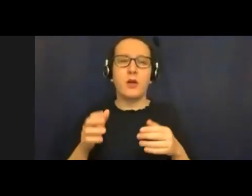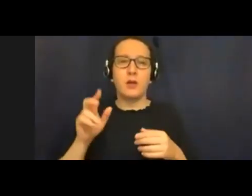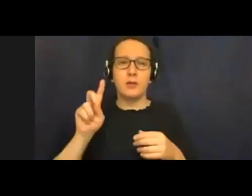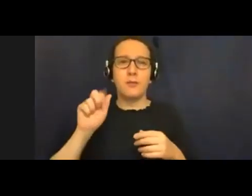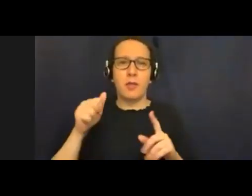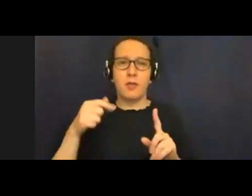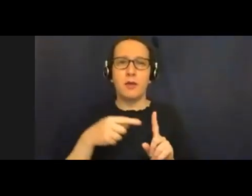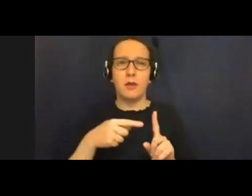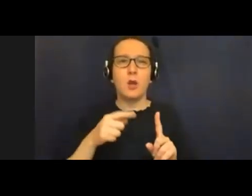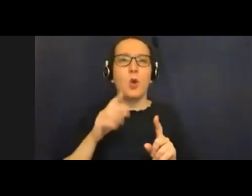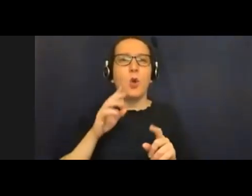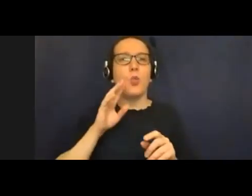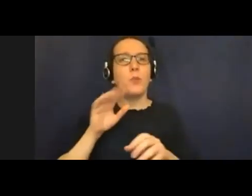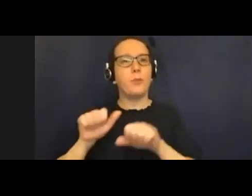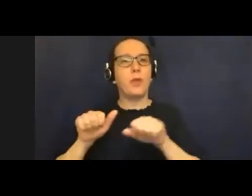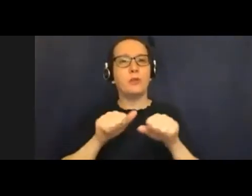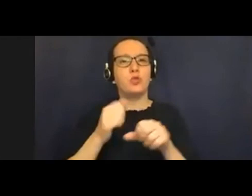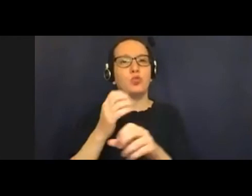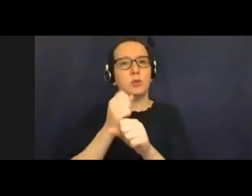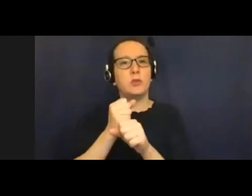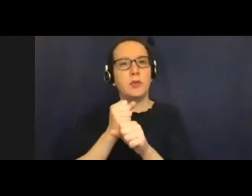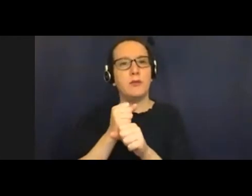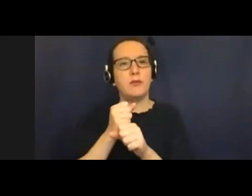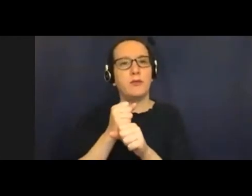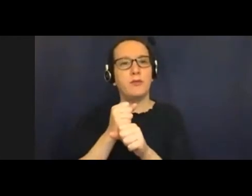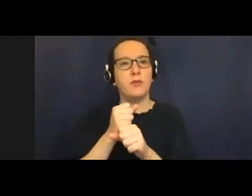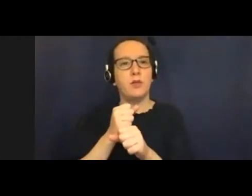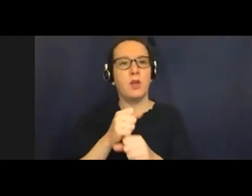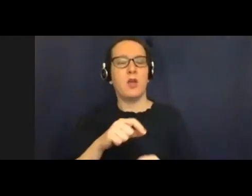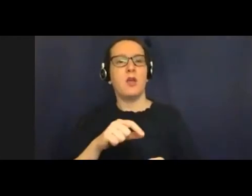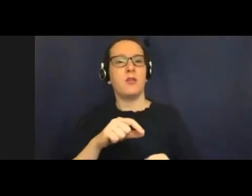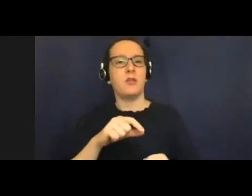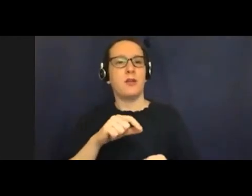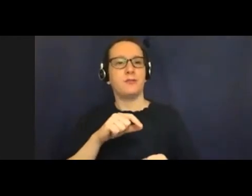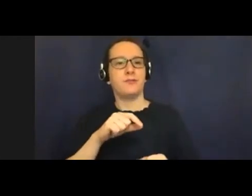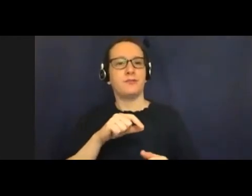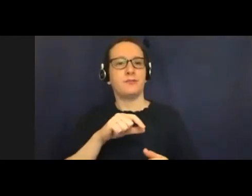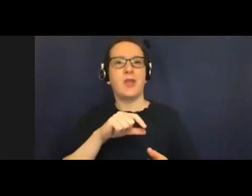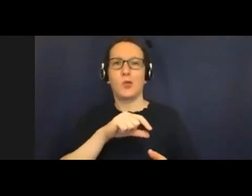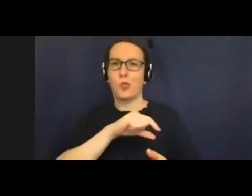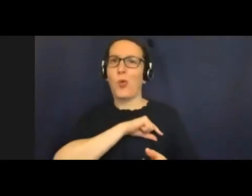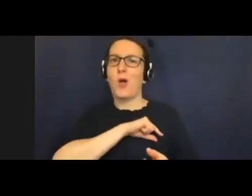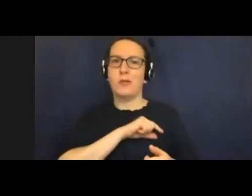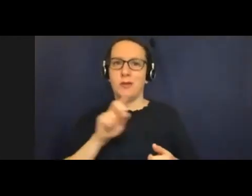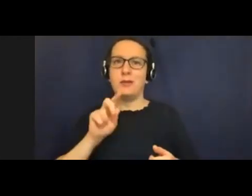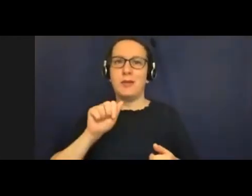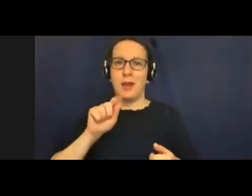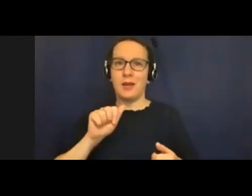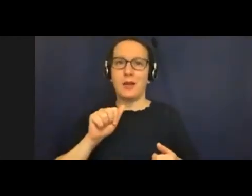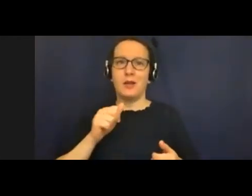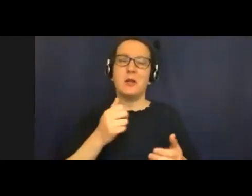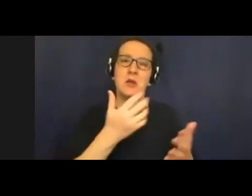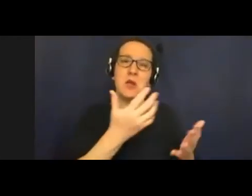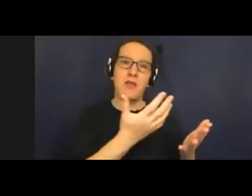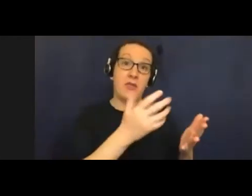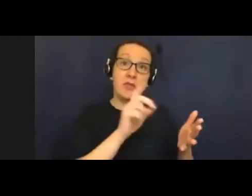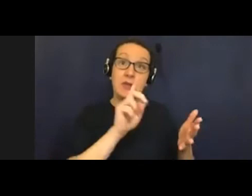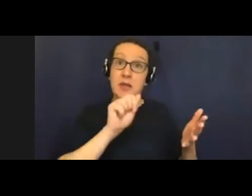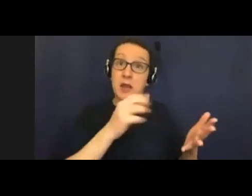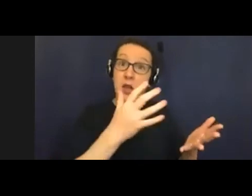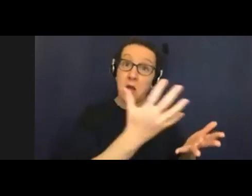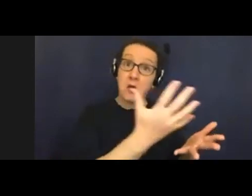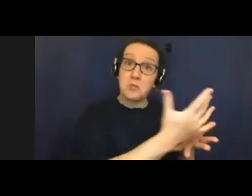to receive the qualitative data to analyze and to take